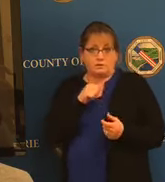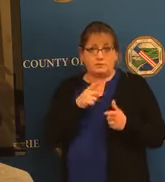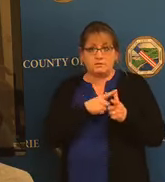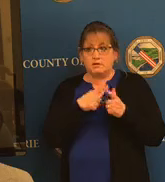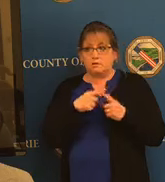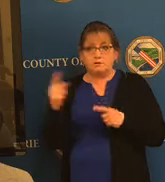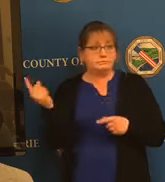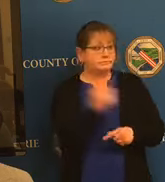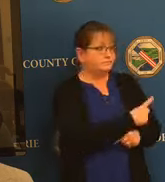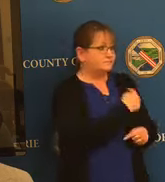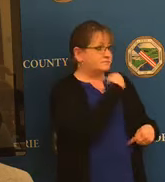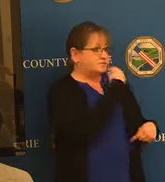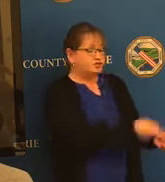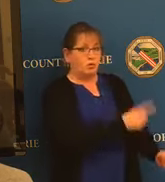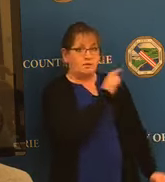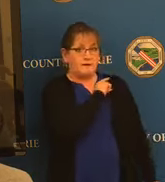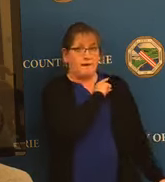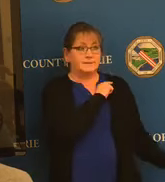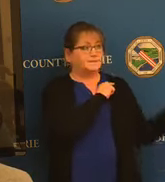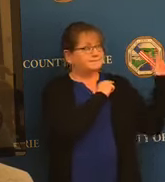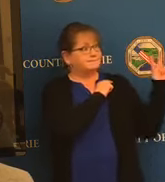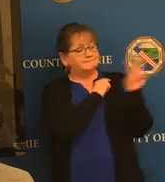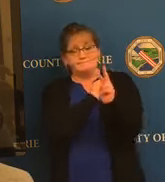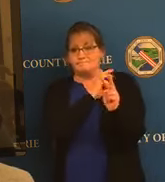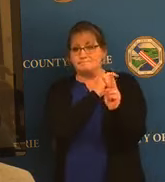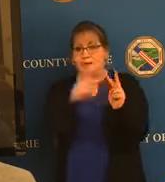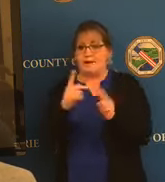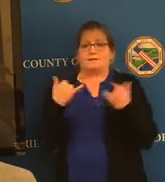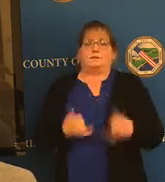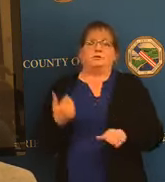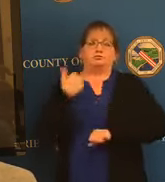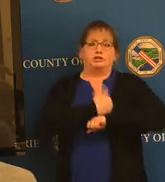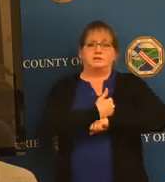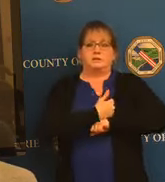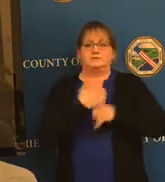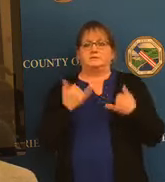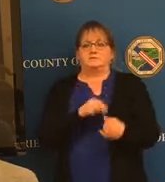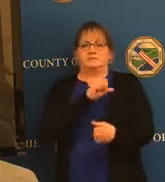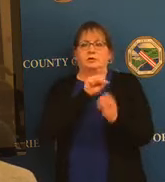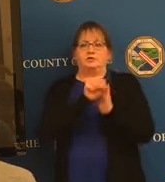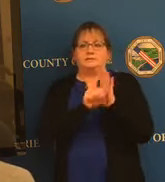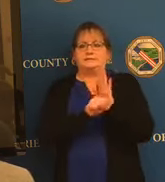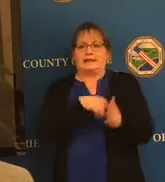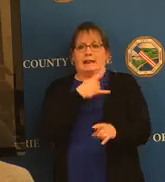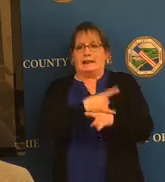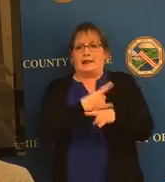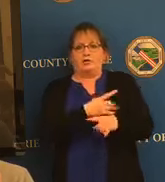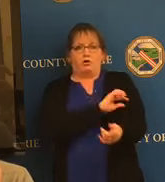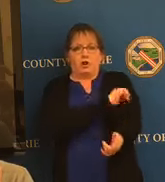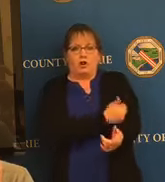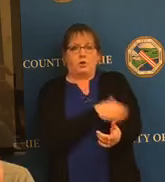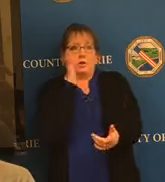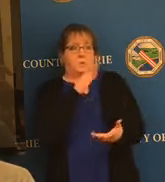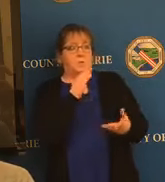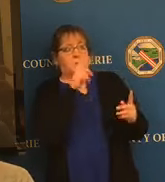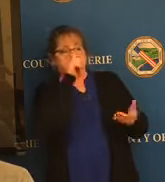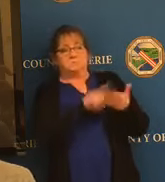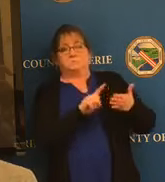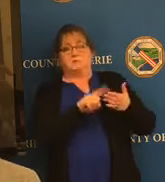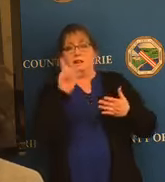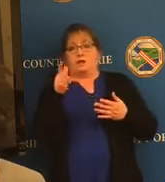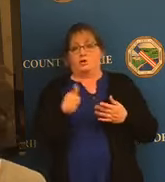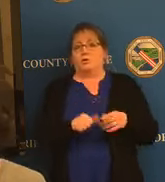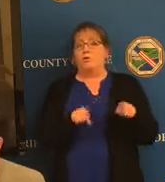down temporarily by a commissioner's order, and now it's in the hands of the State Liquor Authority. A lot of questions with regards to